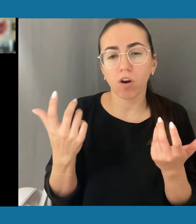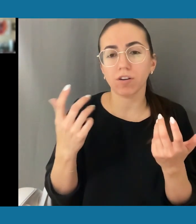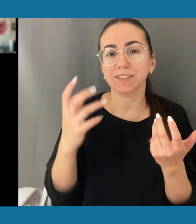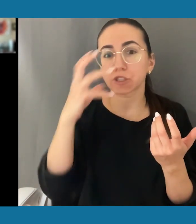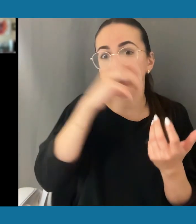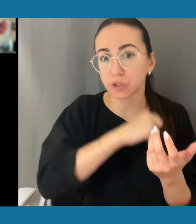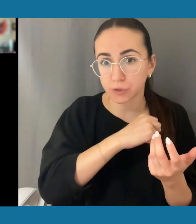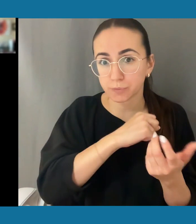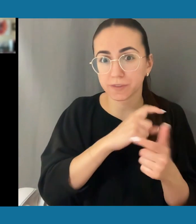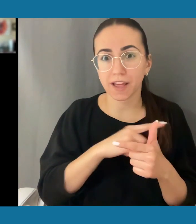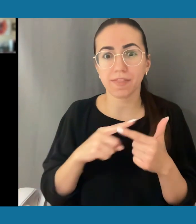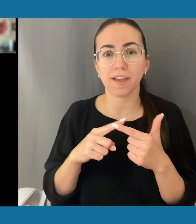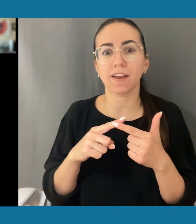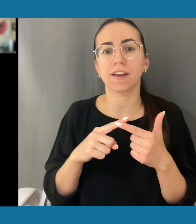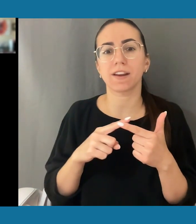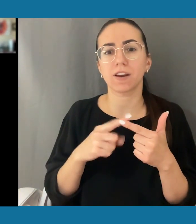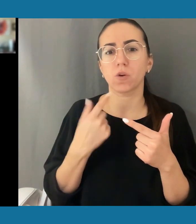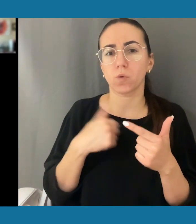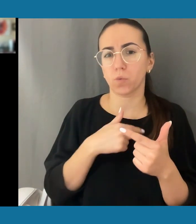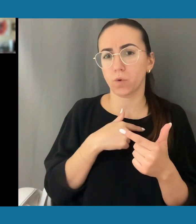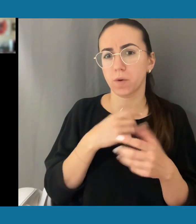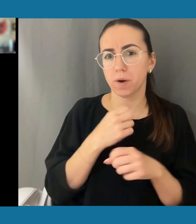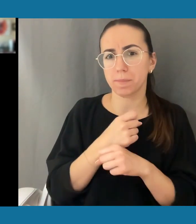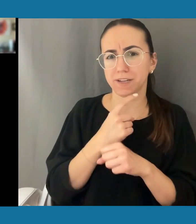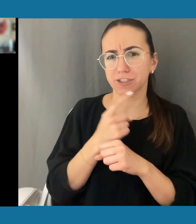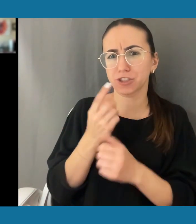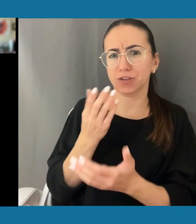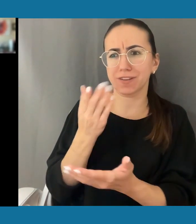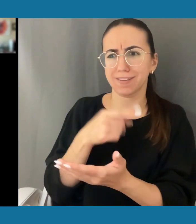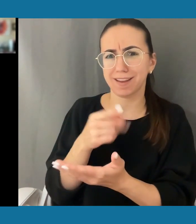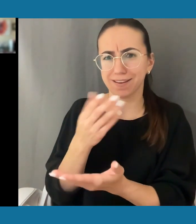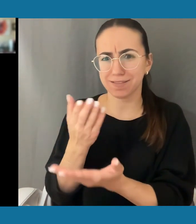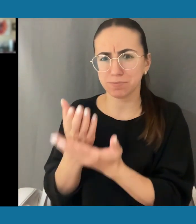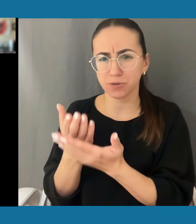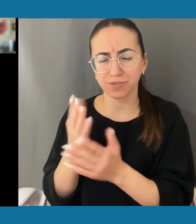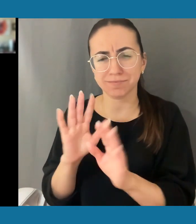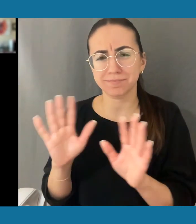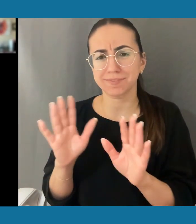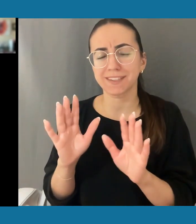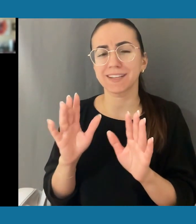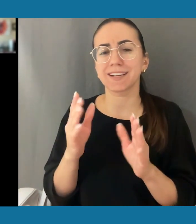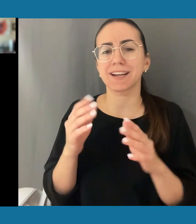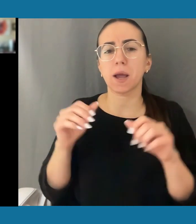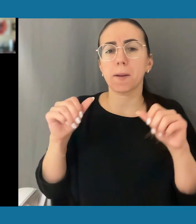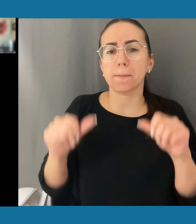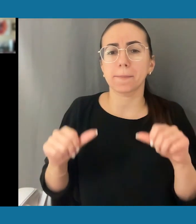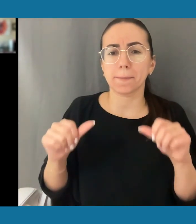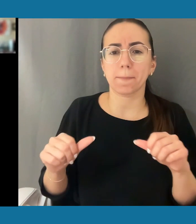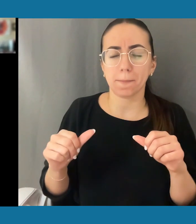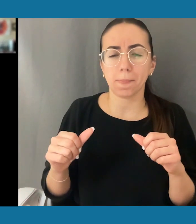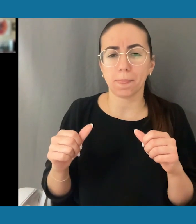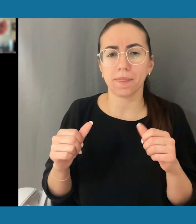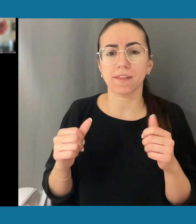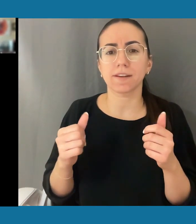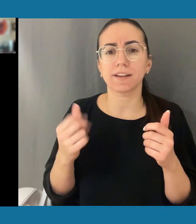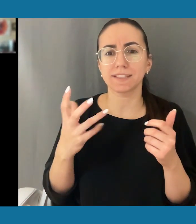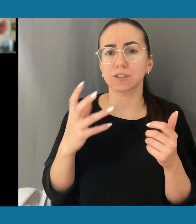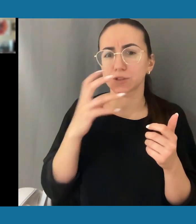student prove that they have capacity. That's not how this is intended to work. Capacity is supposed to be